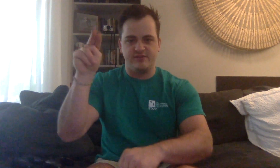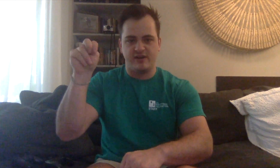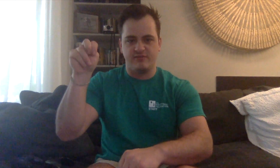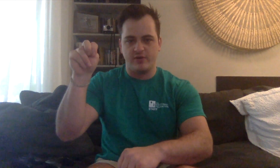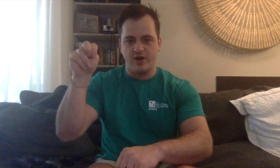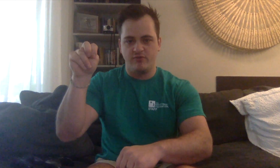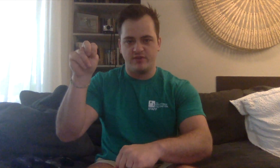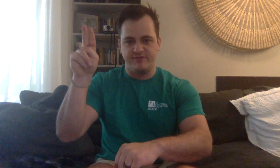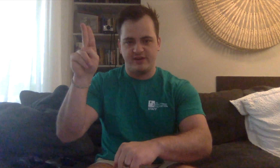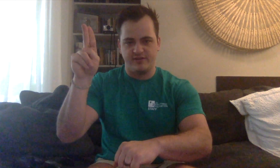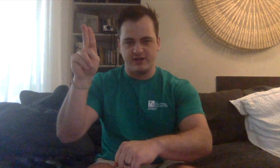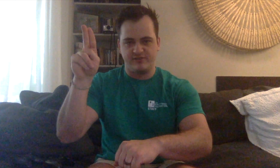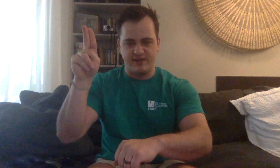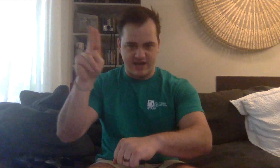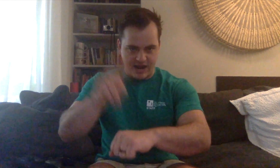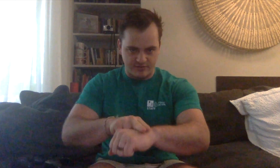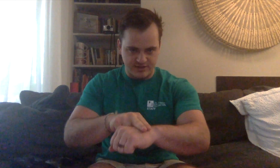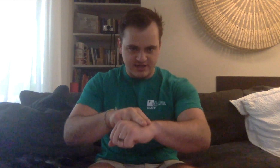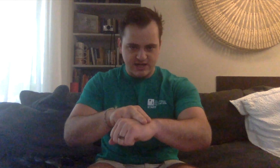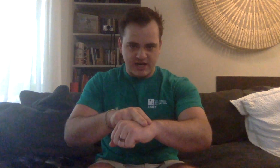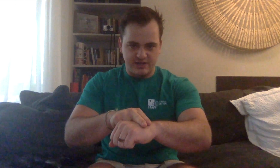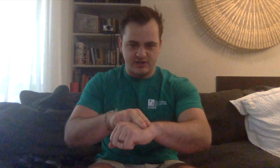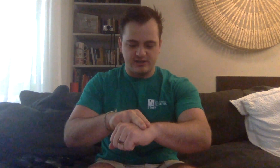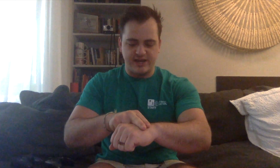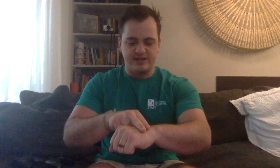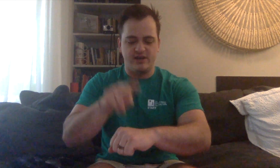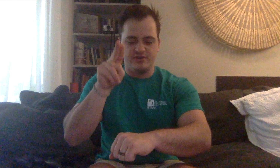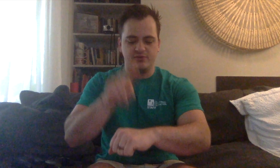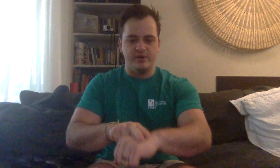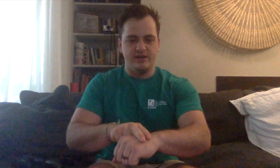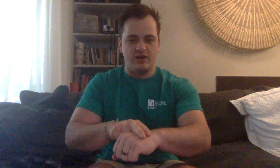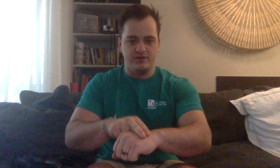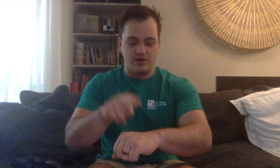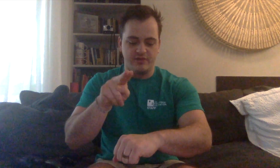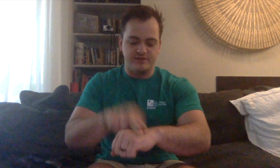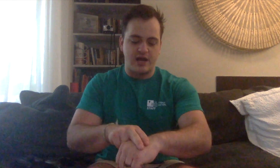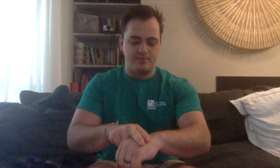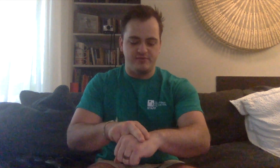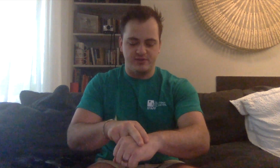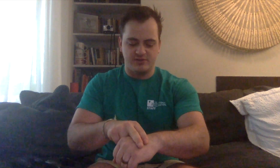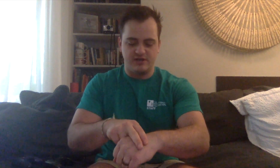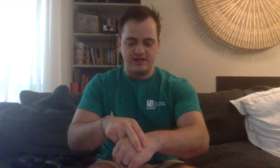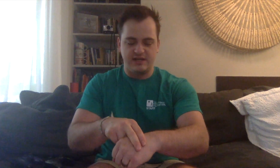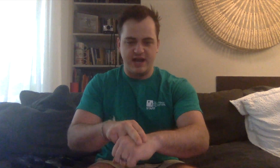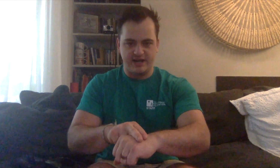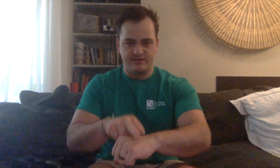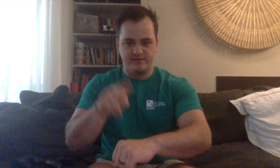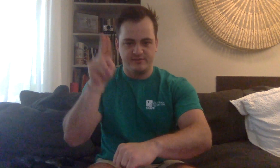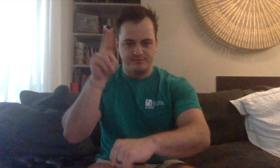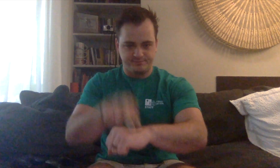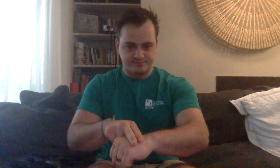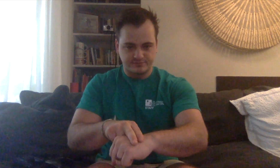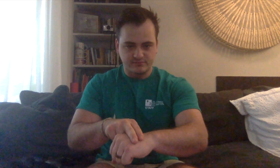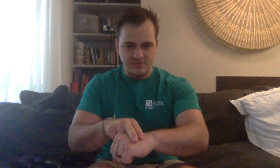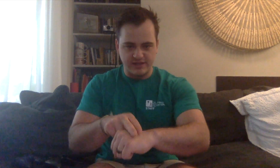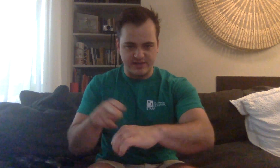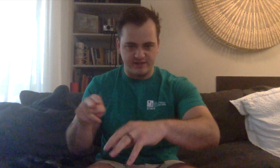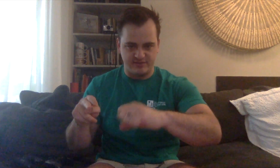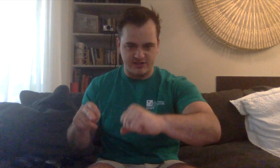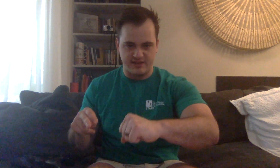of going over the finger, they're going to stay out, and you're going to land it on the top of your hand, like this. So you got this one